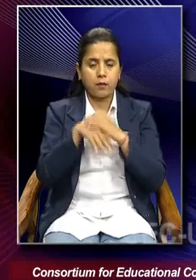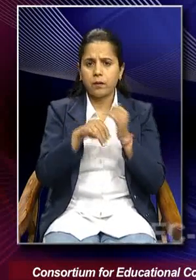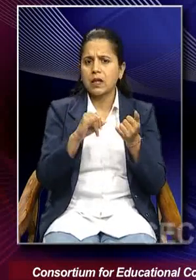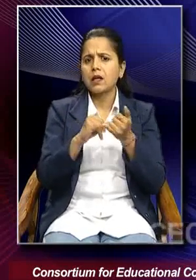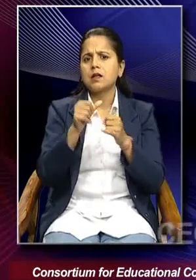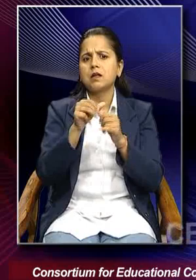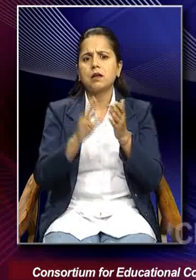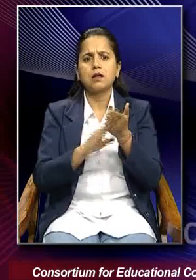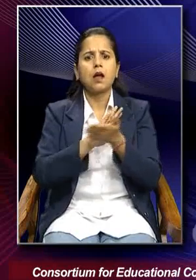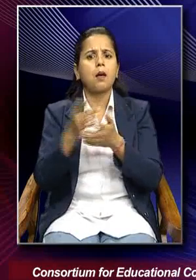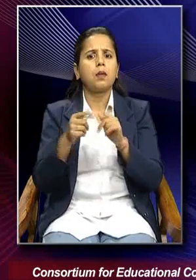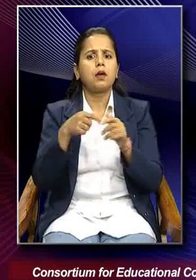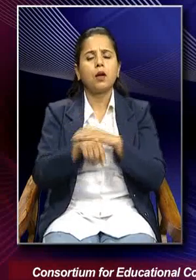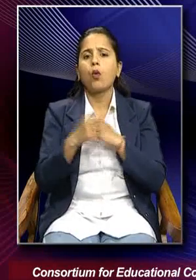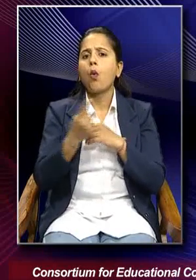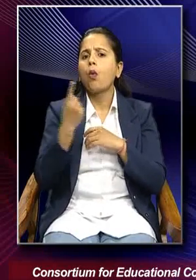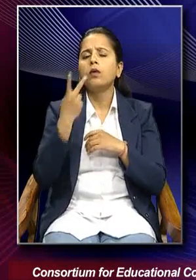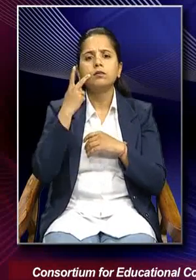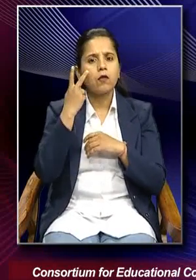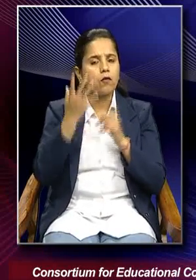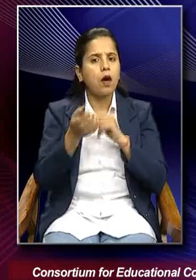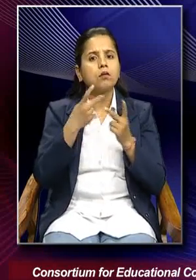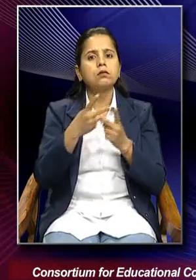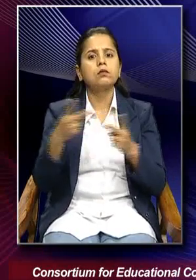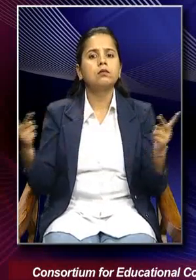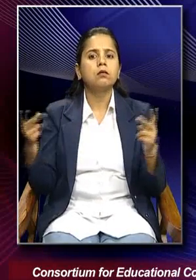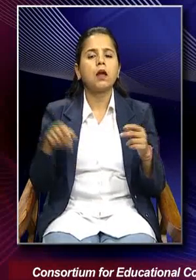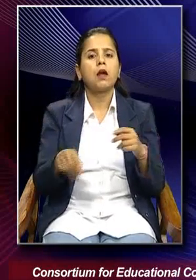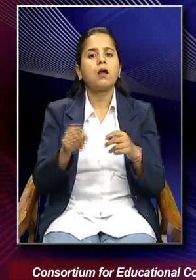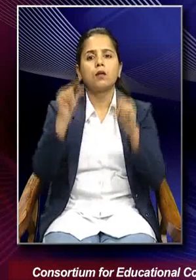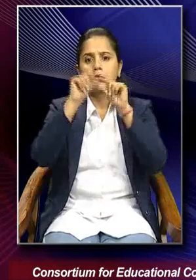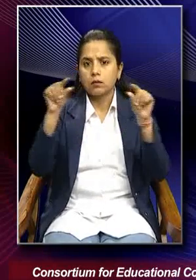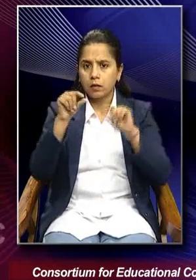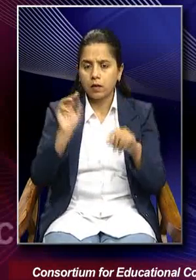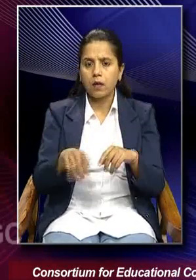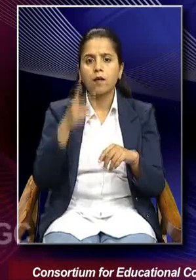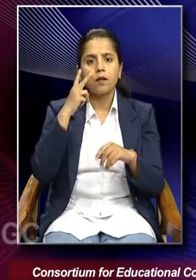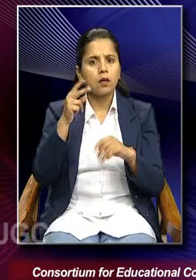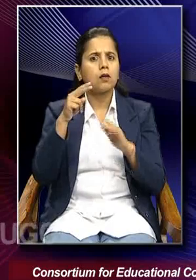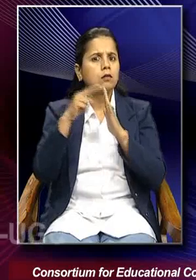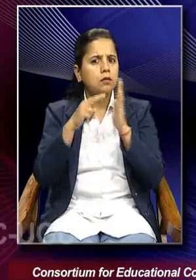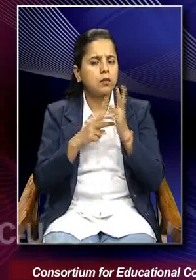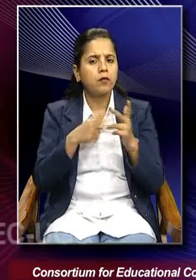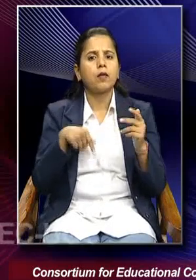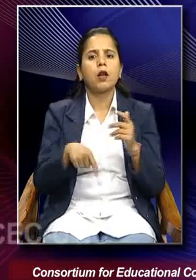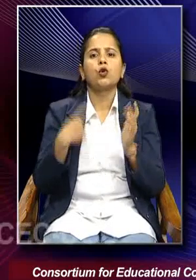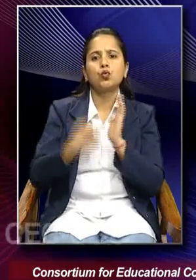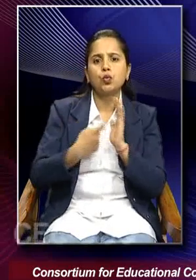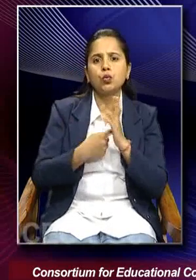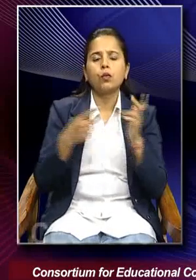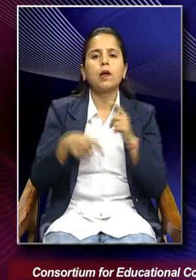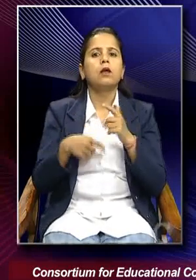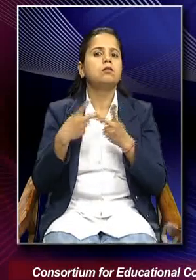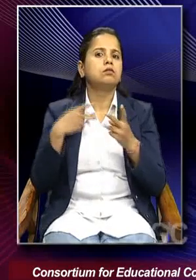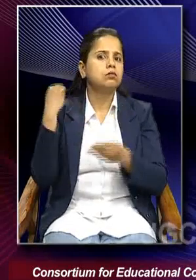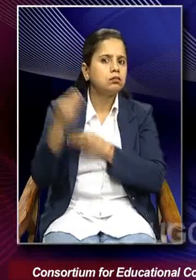only considering various mantras or the verses that are used in rituals and the